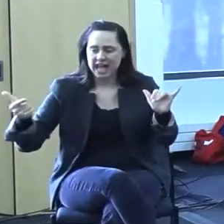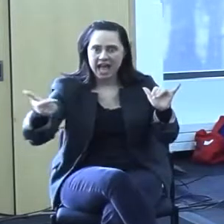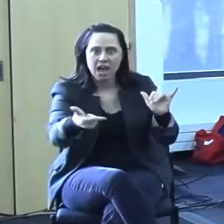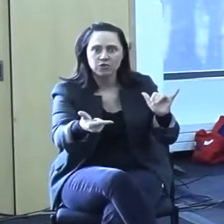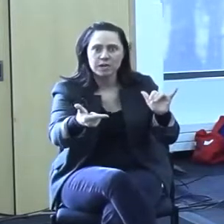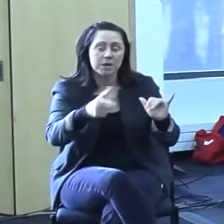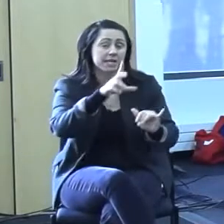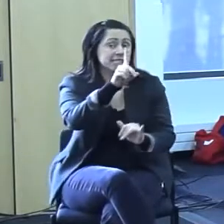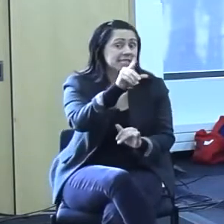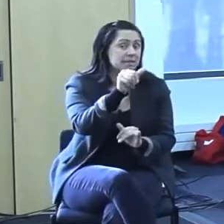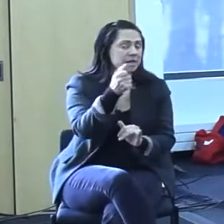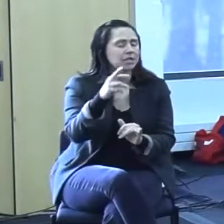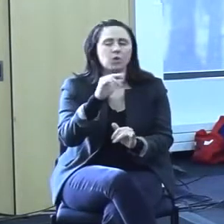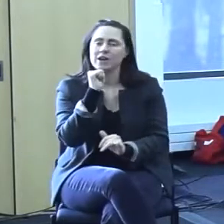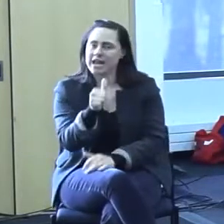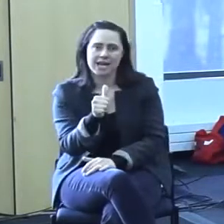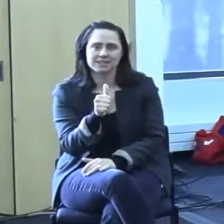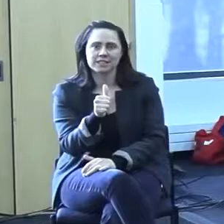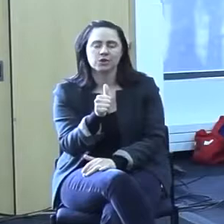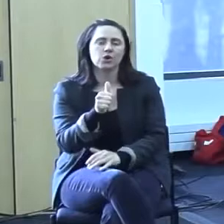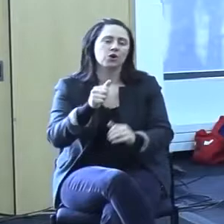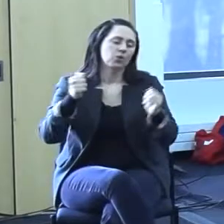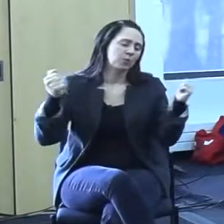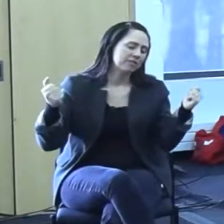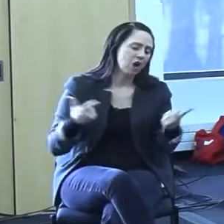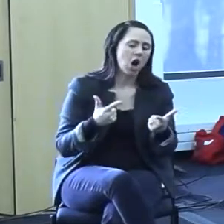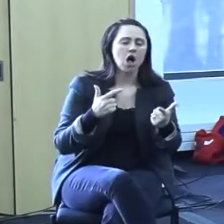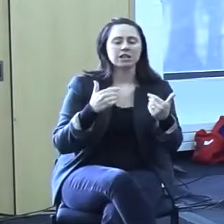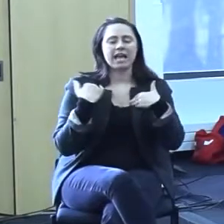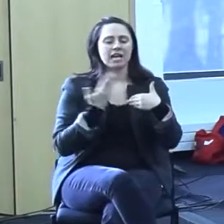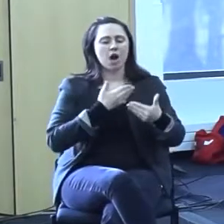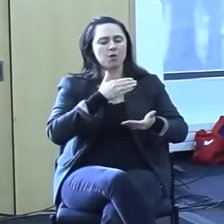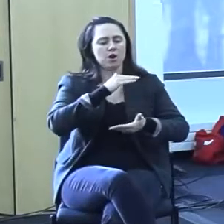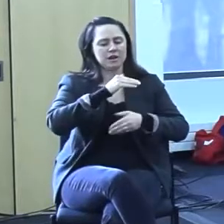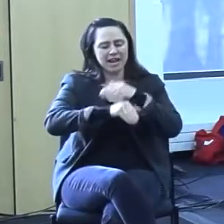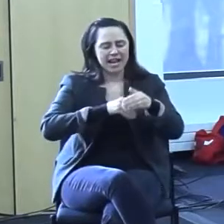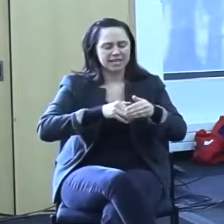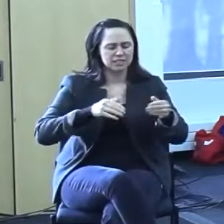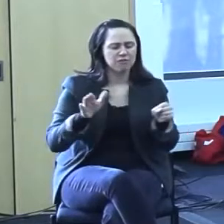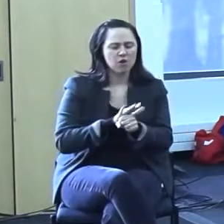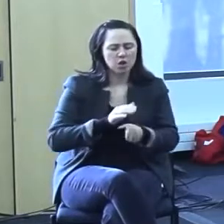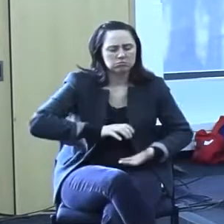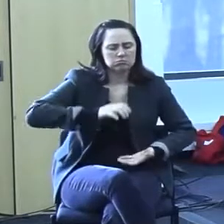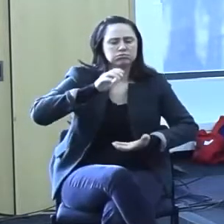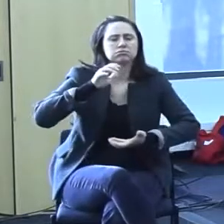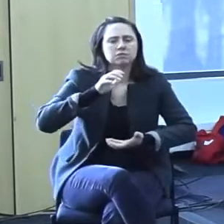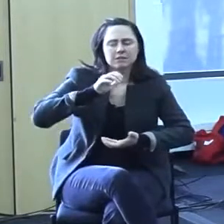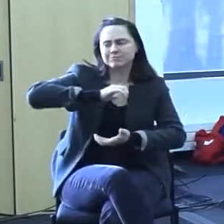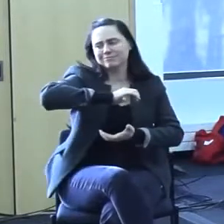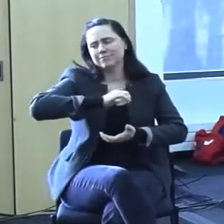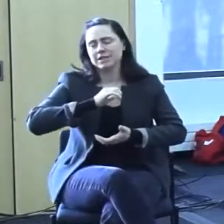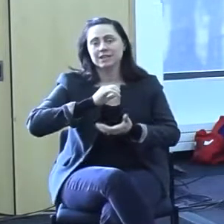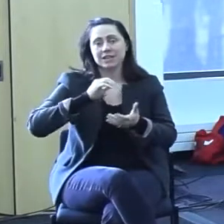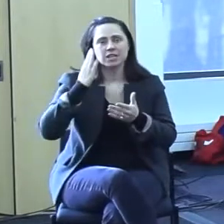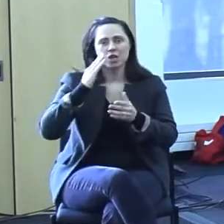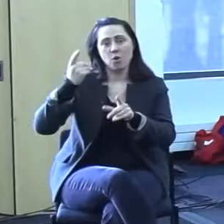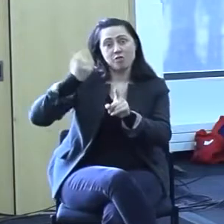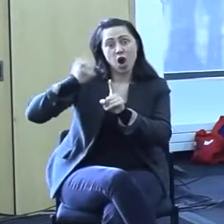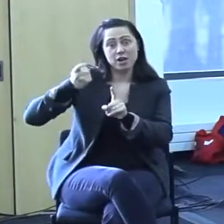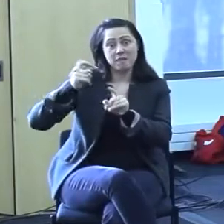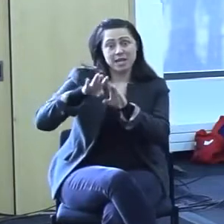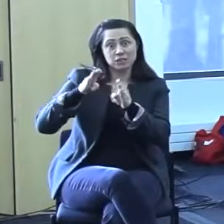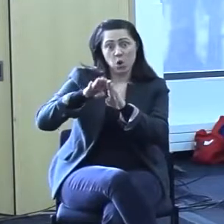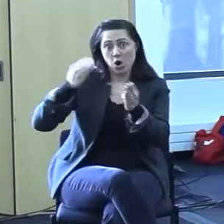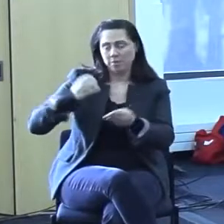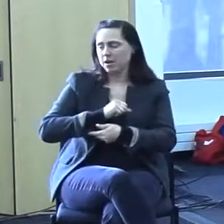everybody, disability or not. We've all had our hands full and hit our elbow on the automatic door opener. We've